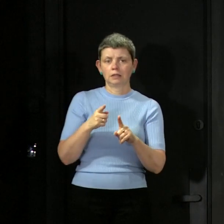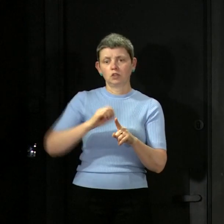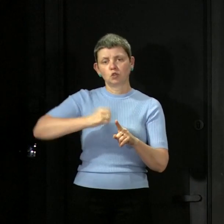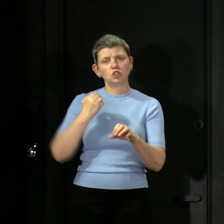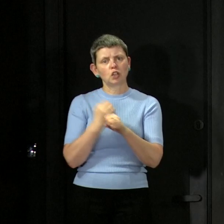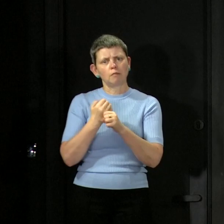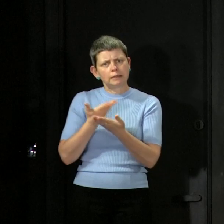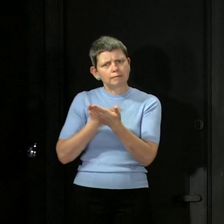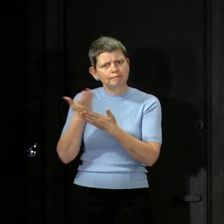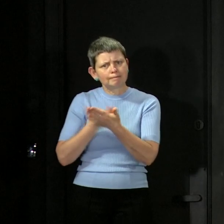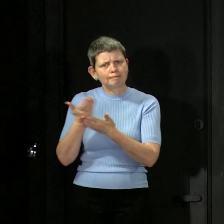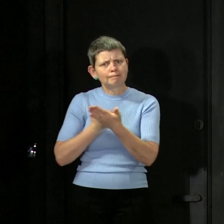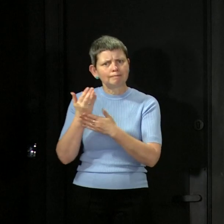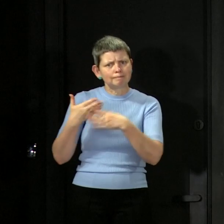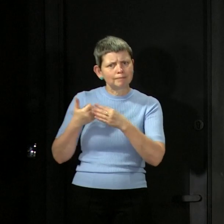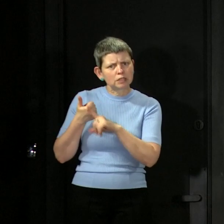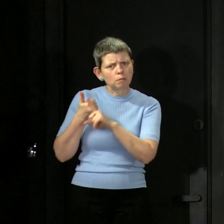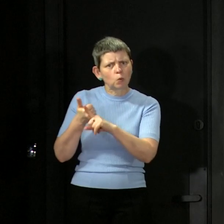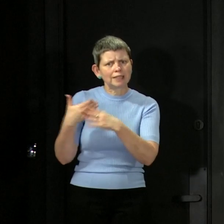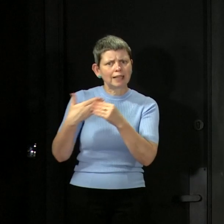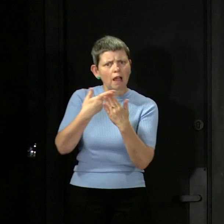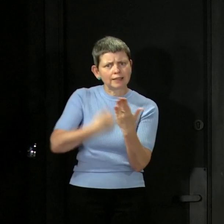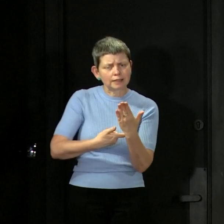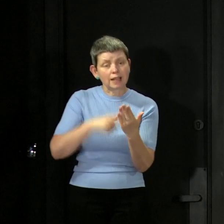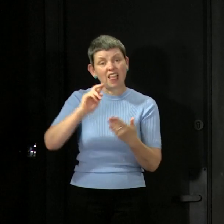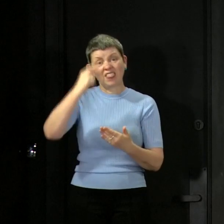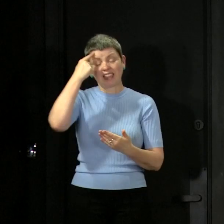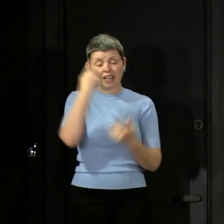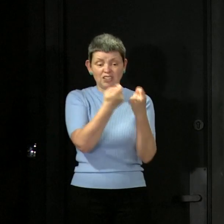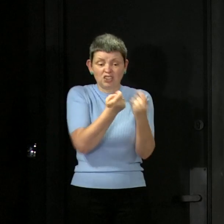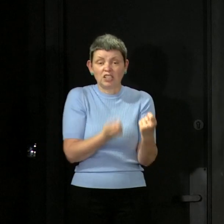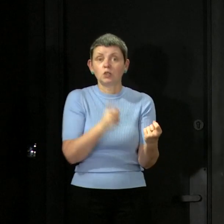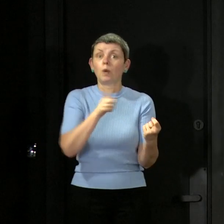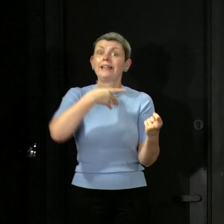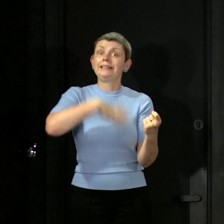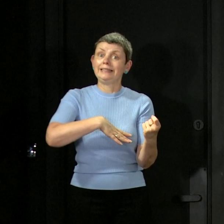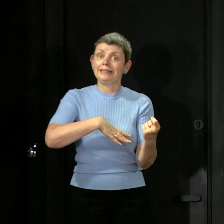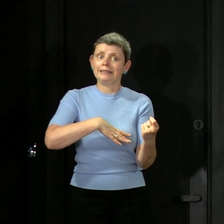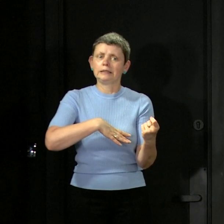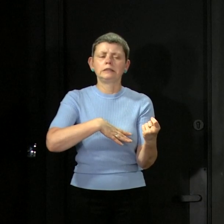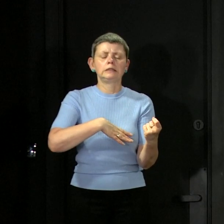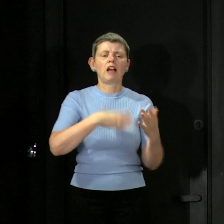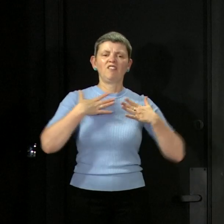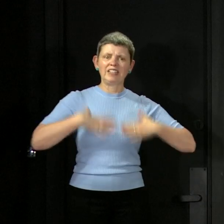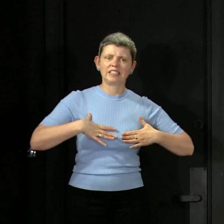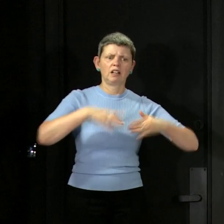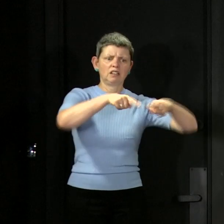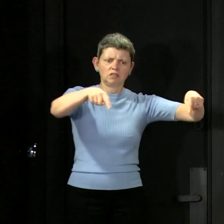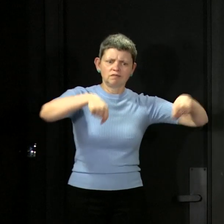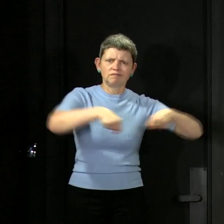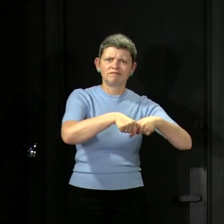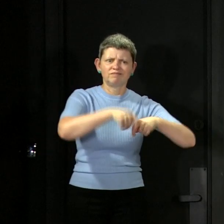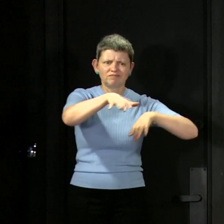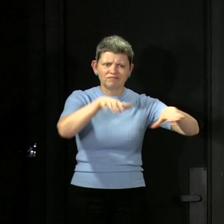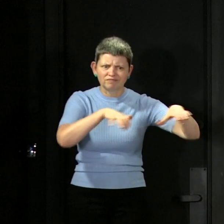Scottish Government, and that will be looking at the physical adaptations that need to be made, but also the staffing requirements in order to